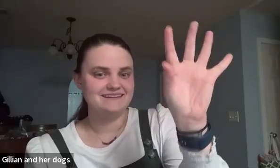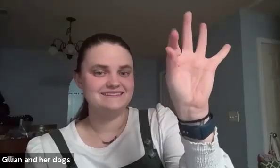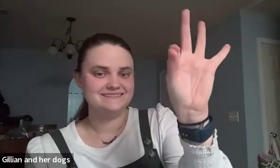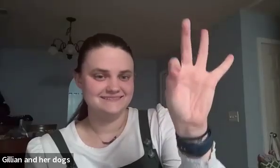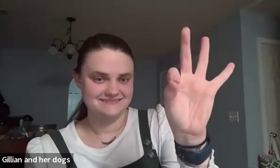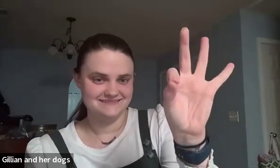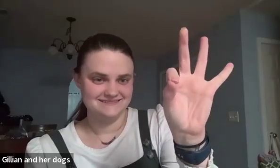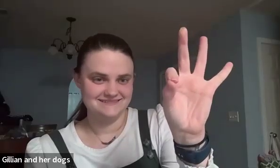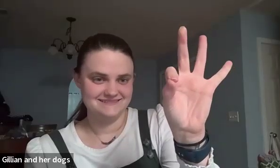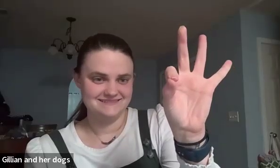9,